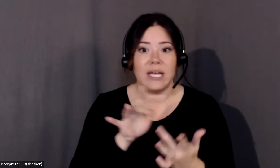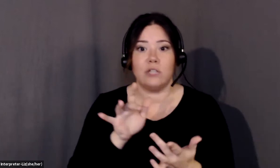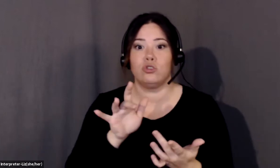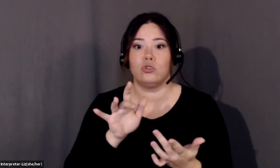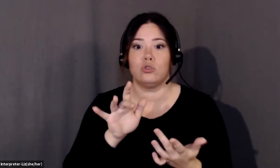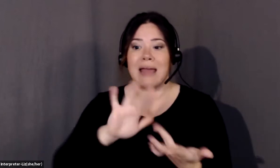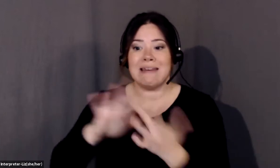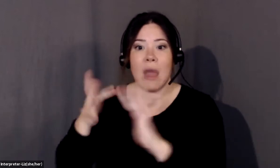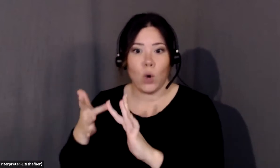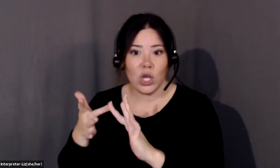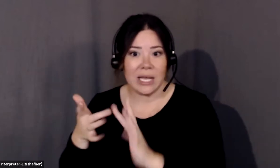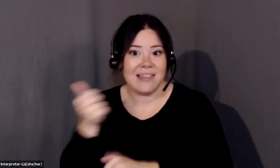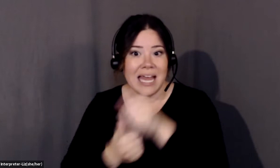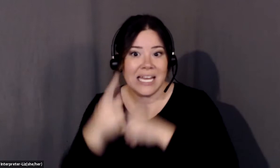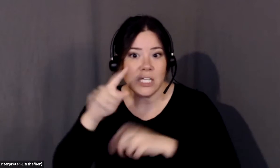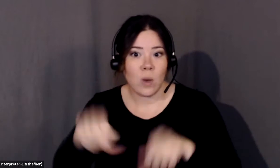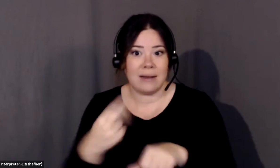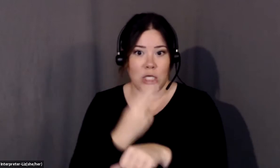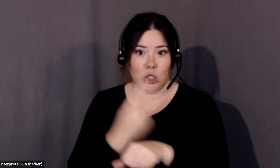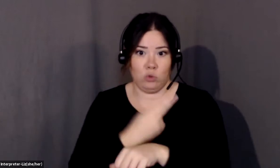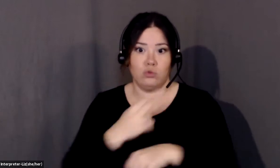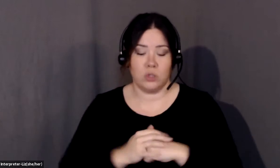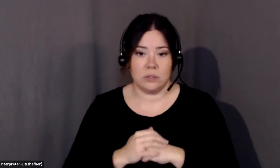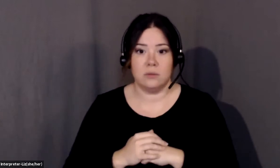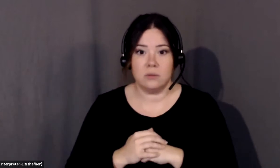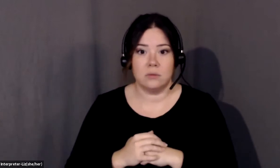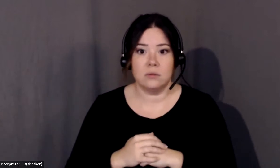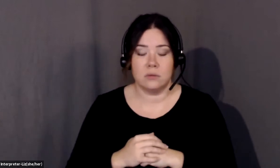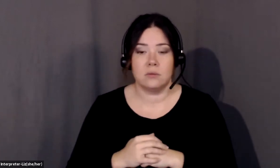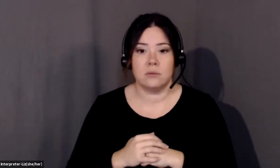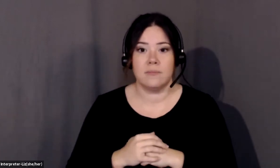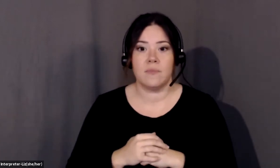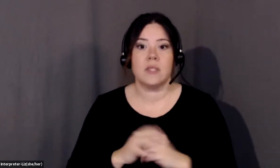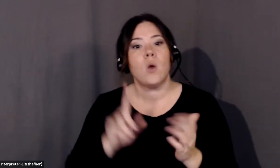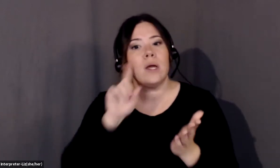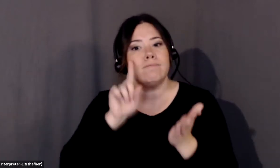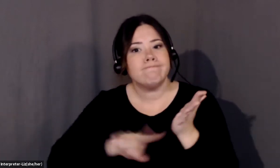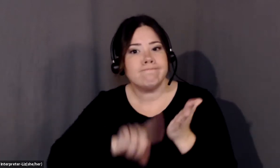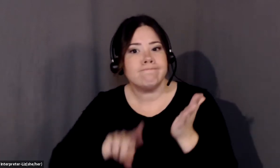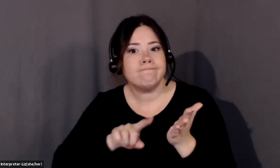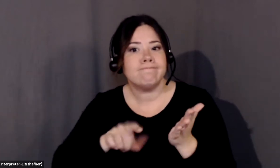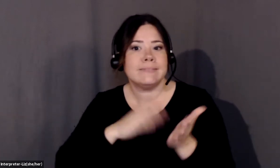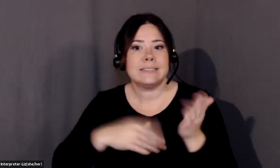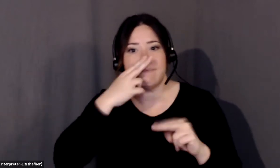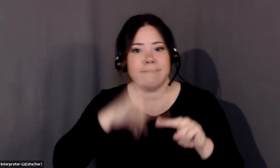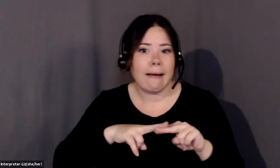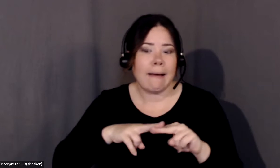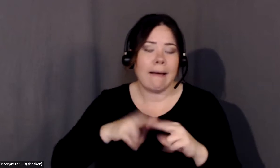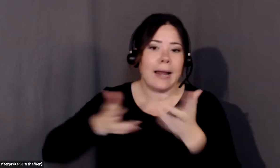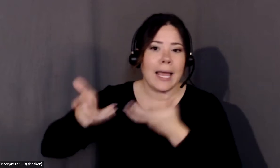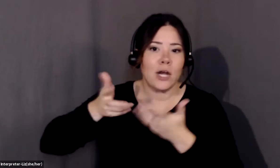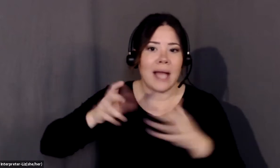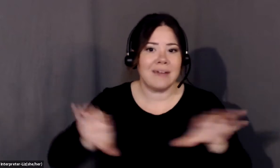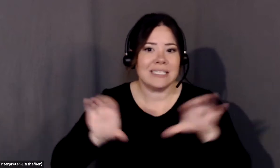that everyone can utilize? So we looked at some fun interactive activities, and I'm going to